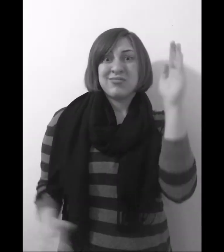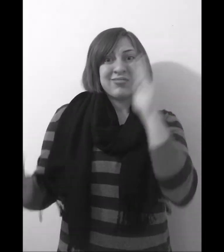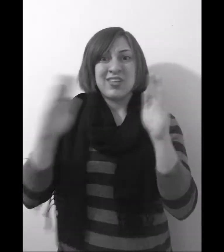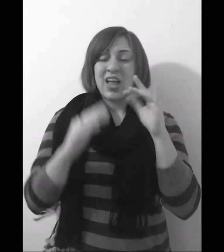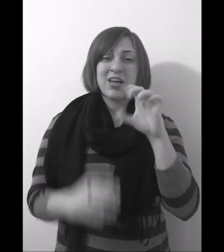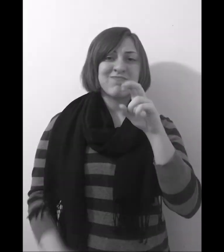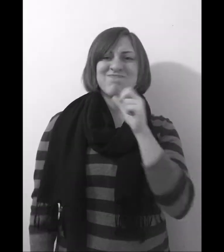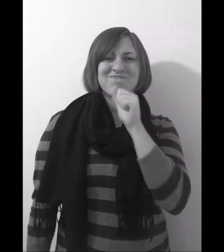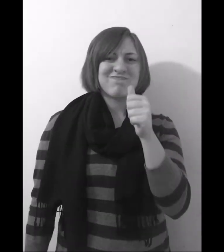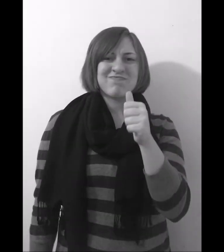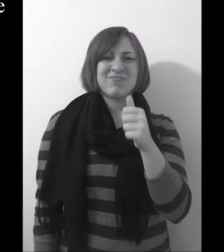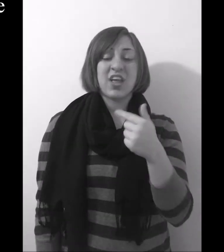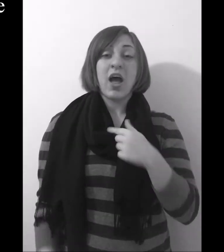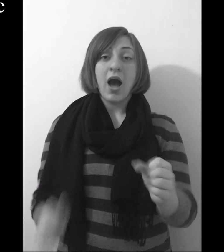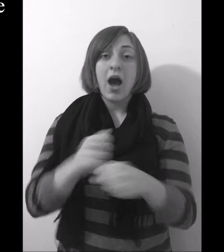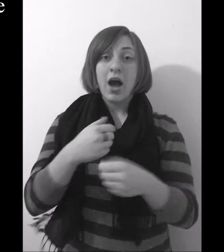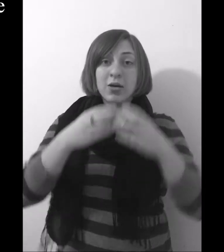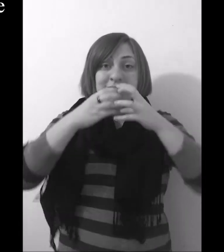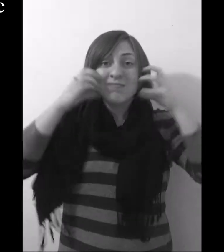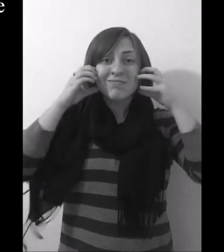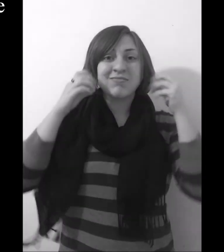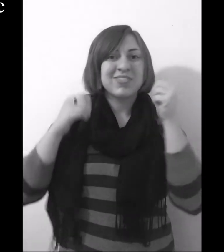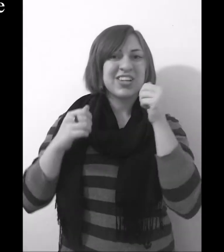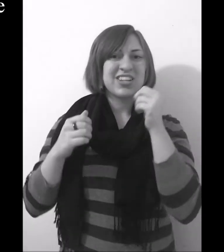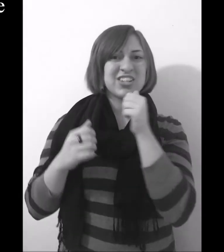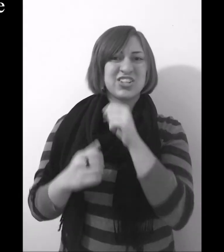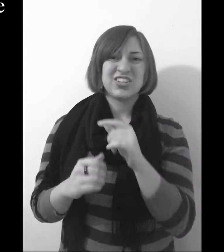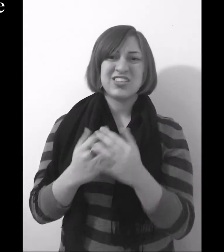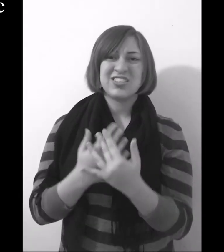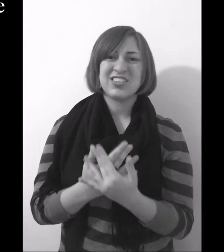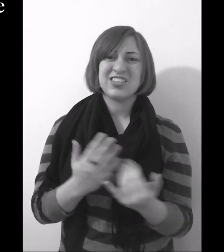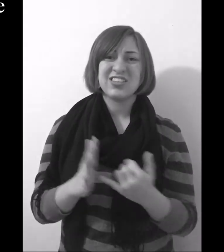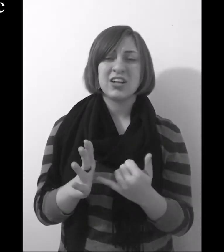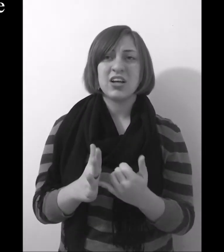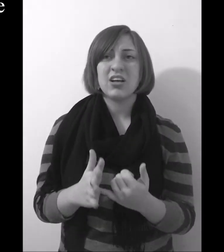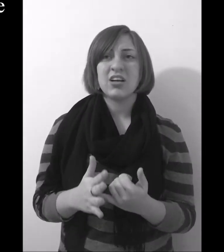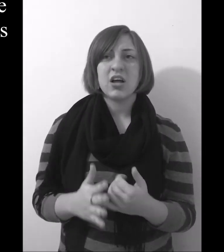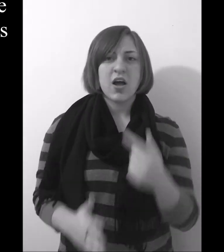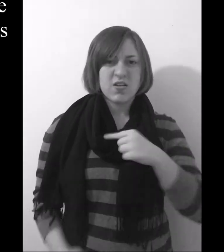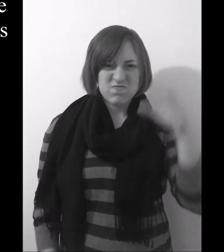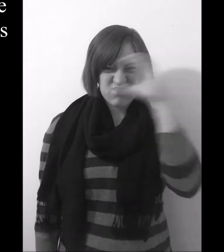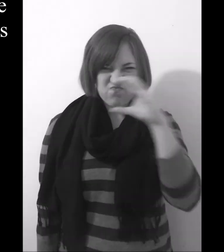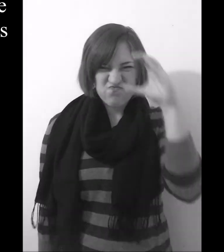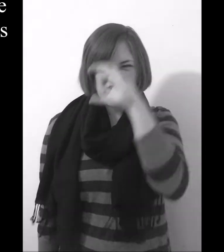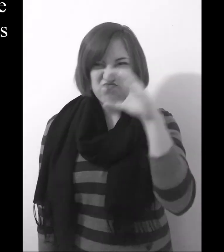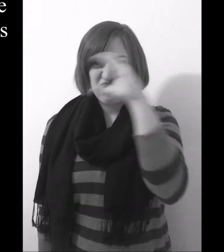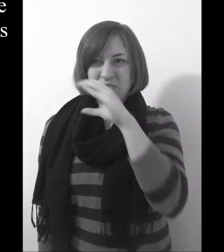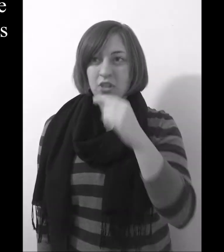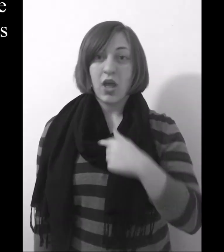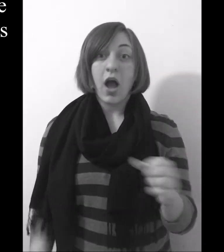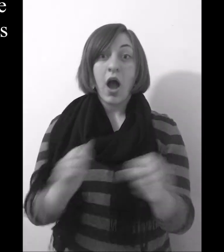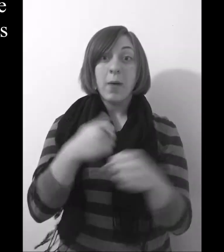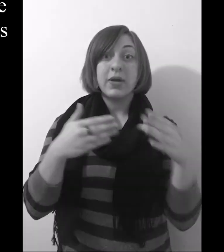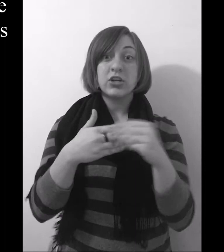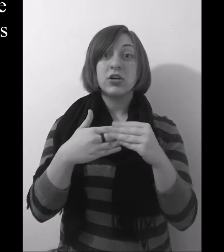but Eve is not. She burned the muzzle that I'd made for it to wear. I've searched the woods, I've baited traps,